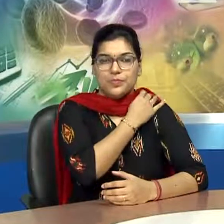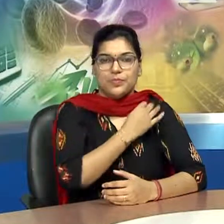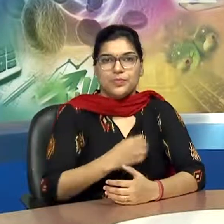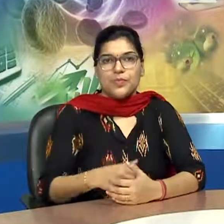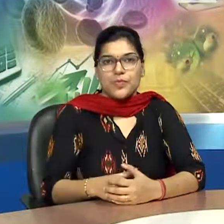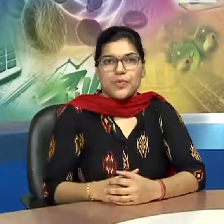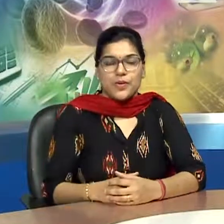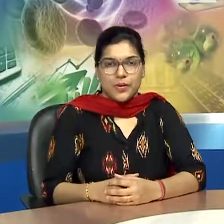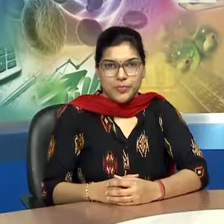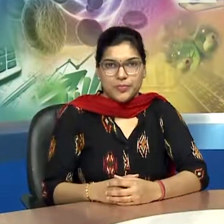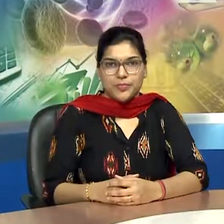habit.